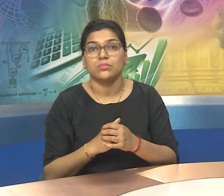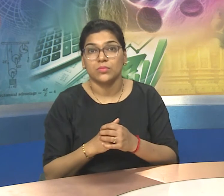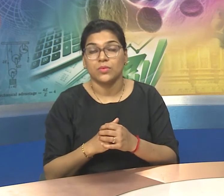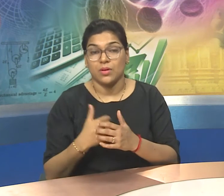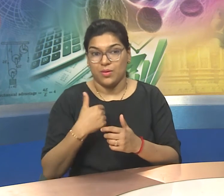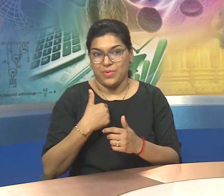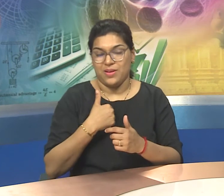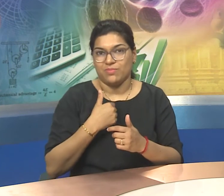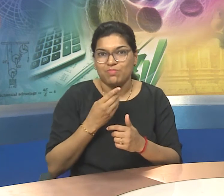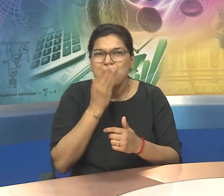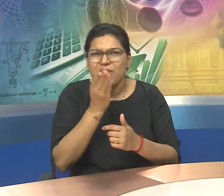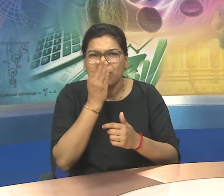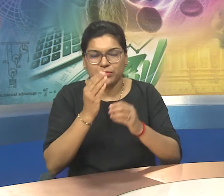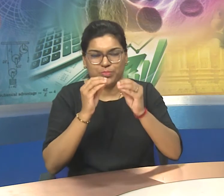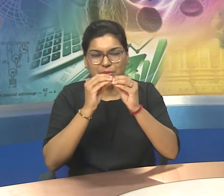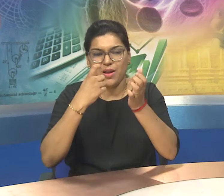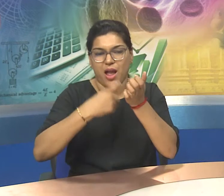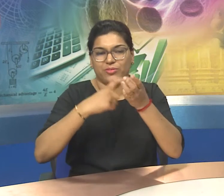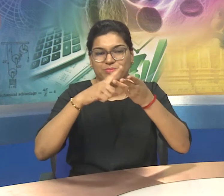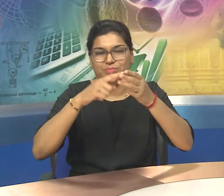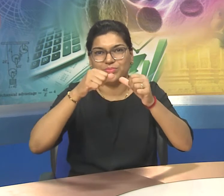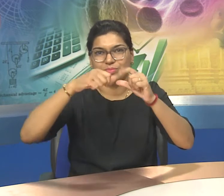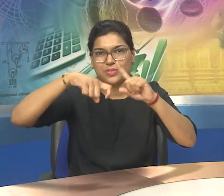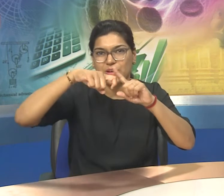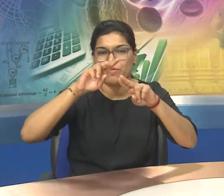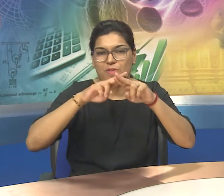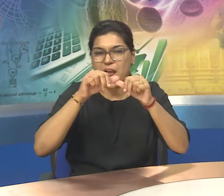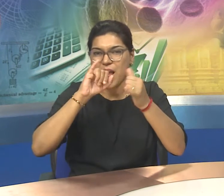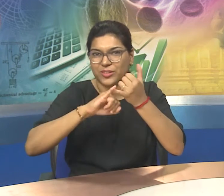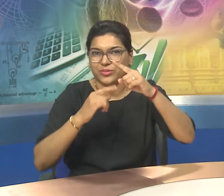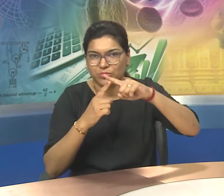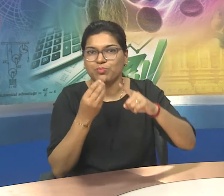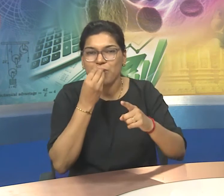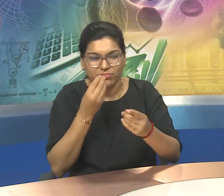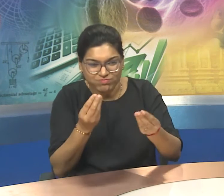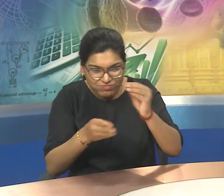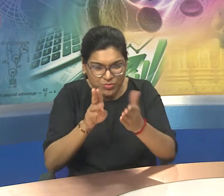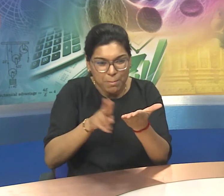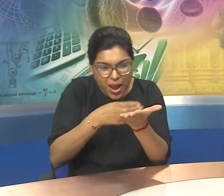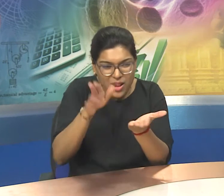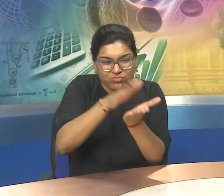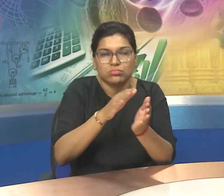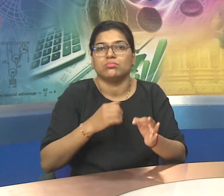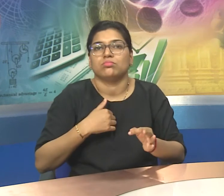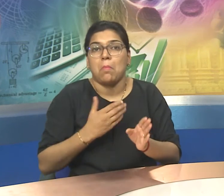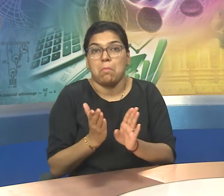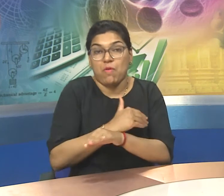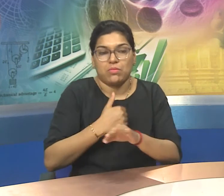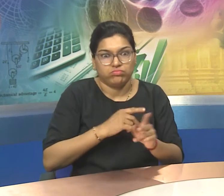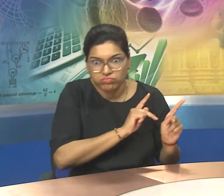Similarly, second example, if we talk about breakfast, is it ready? Then we can reply that I have not